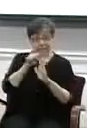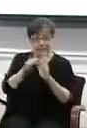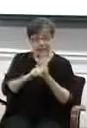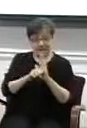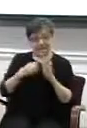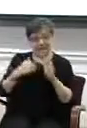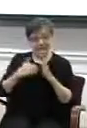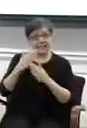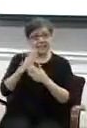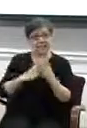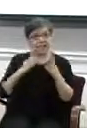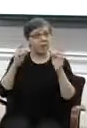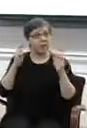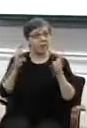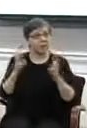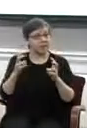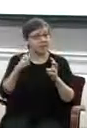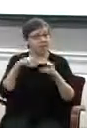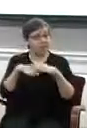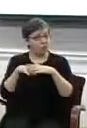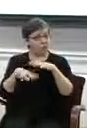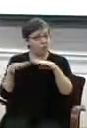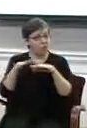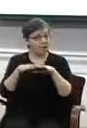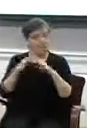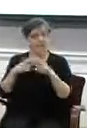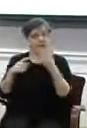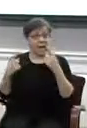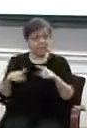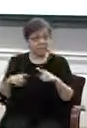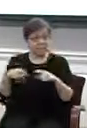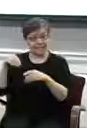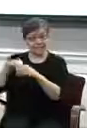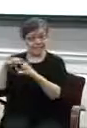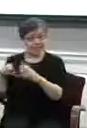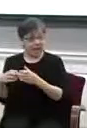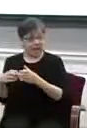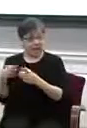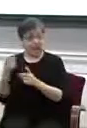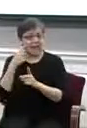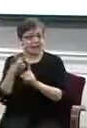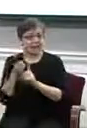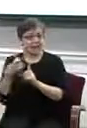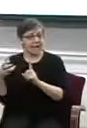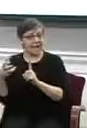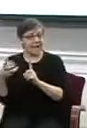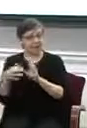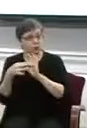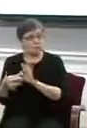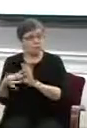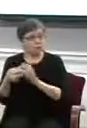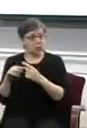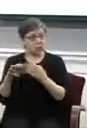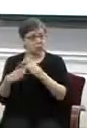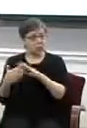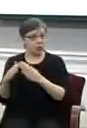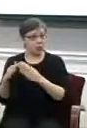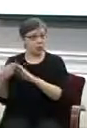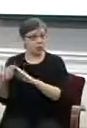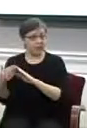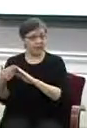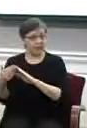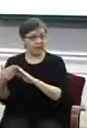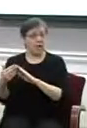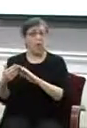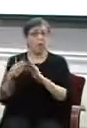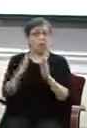some overlapping themes. What happens in the classroom is that they extend those themes to relate them to the community itself. So